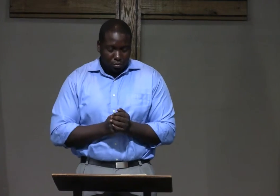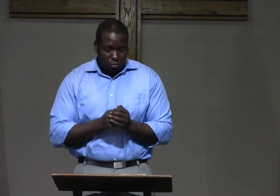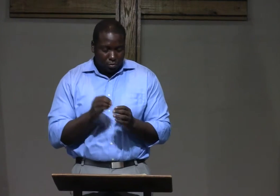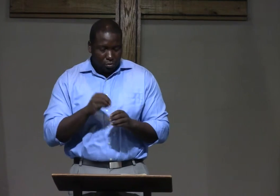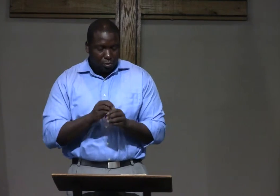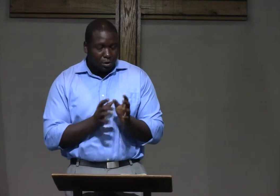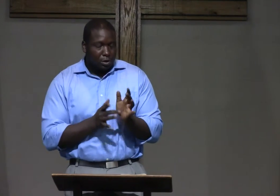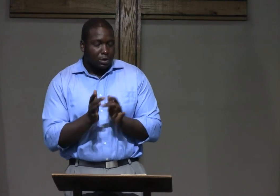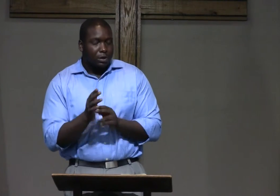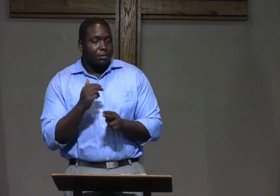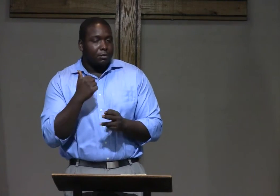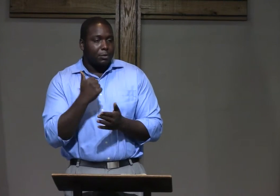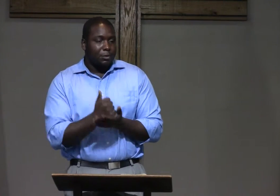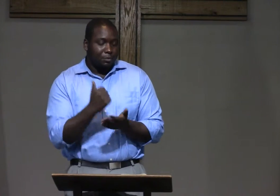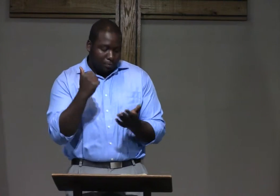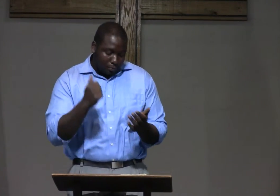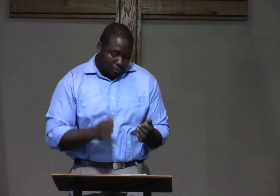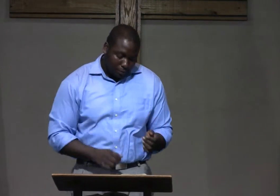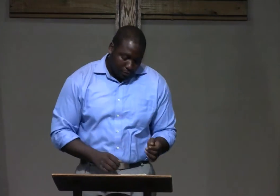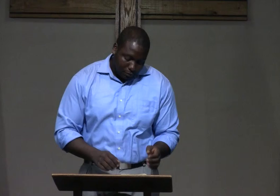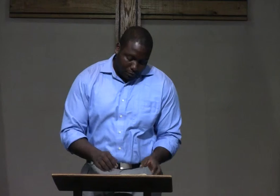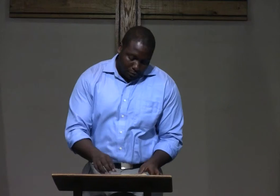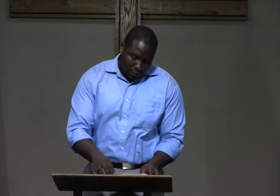you. In Jesus' name I pray.